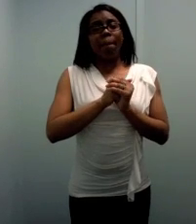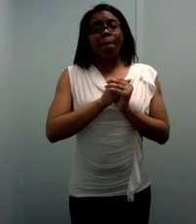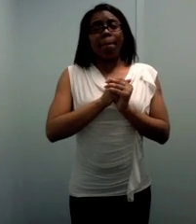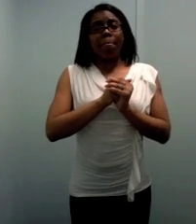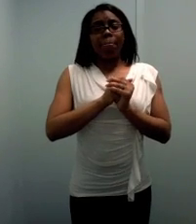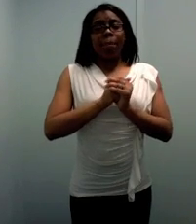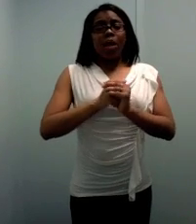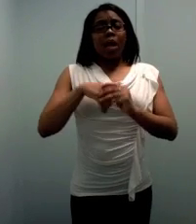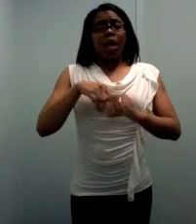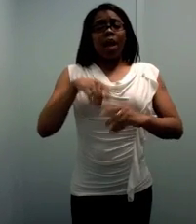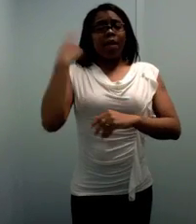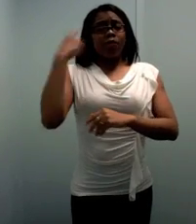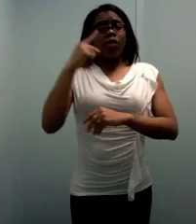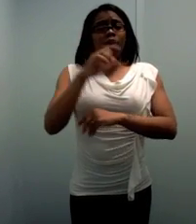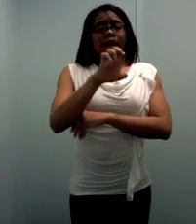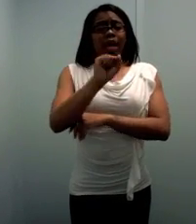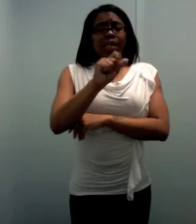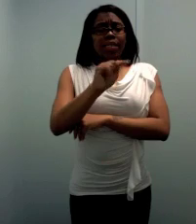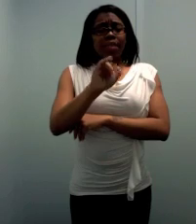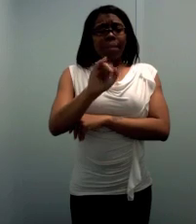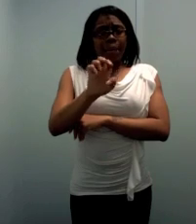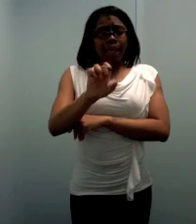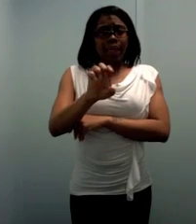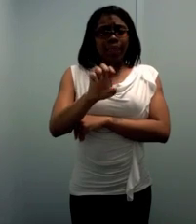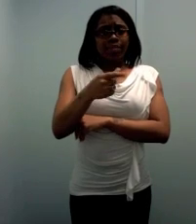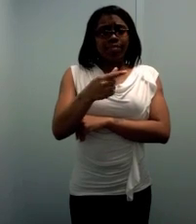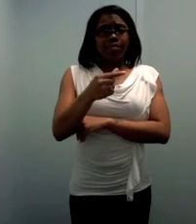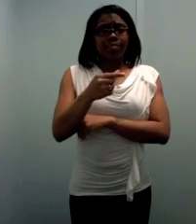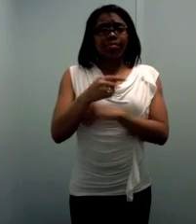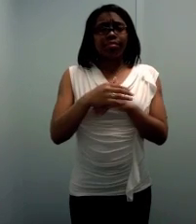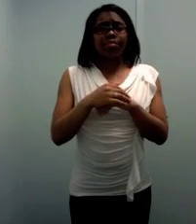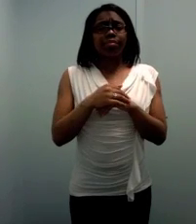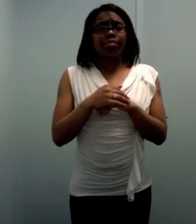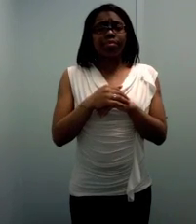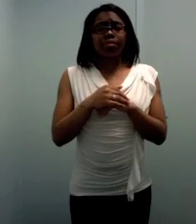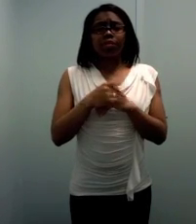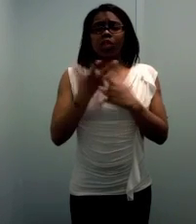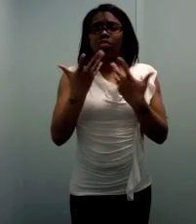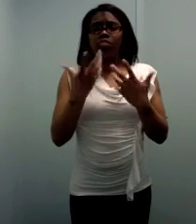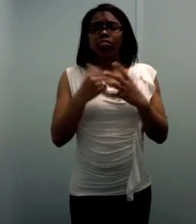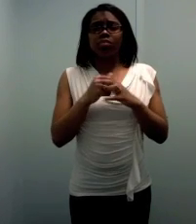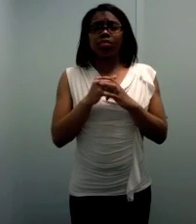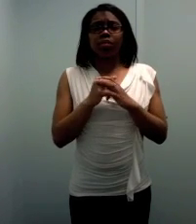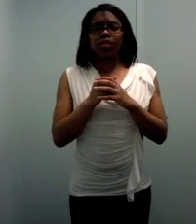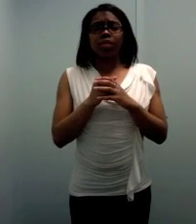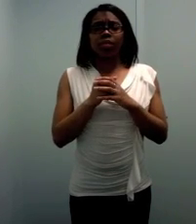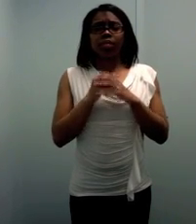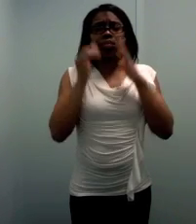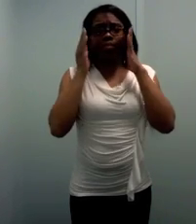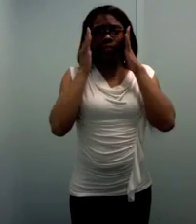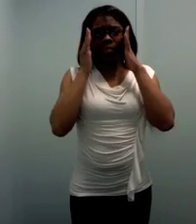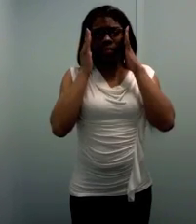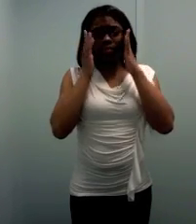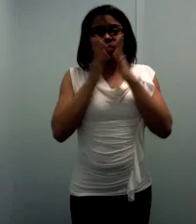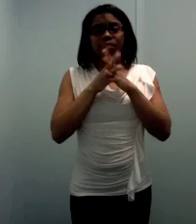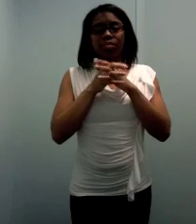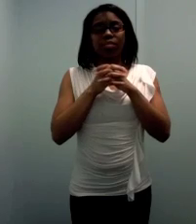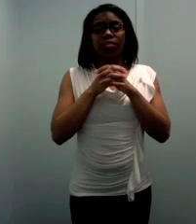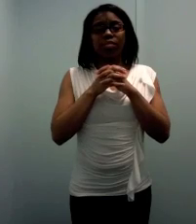true? And I think, not sure. I'll think about it roughly. It's still quicker to do that, more practical. So I think practicality is one case where it's worth teaching people